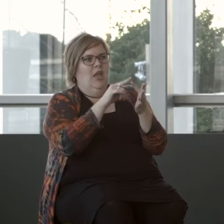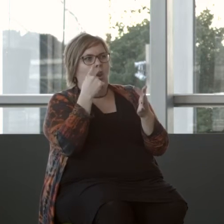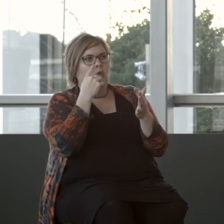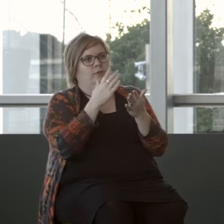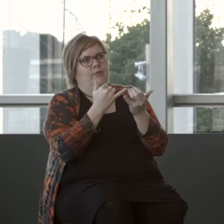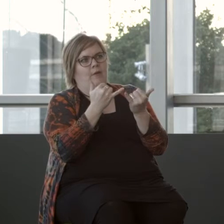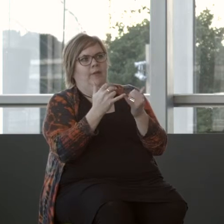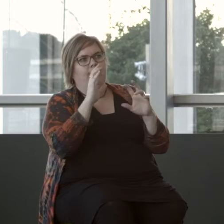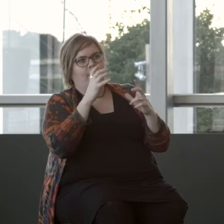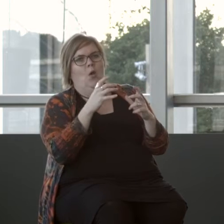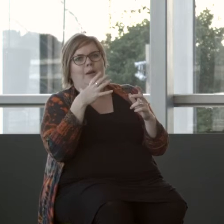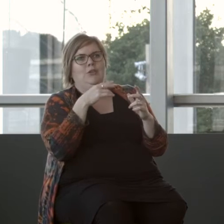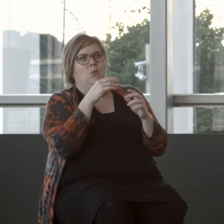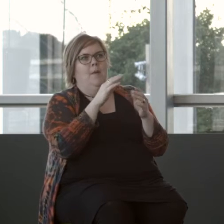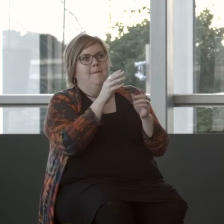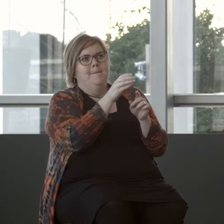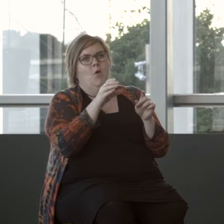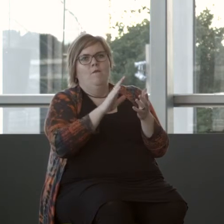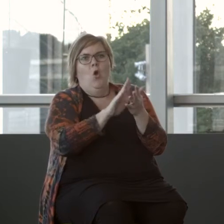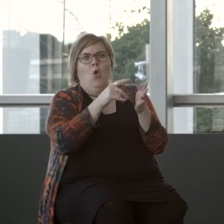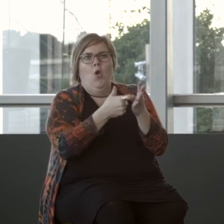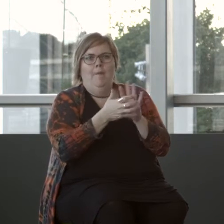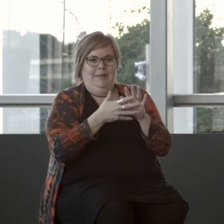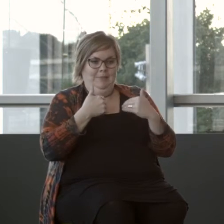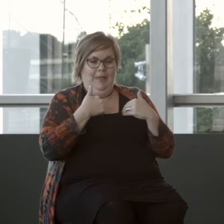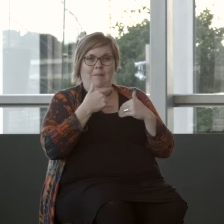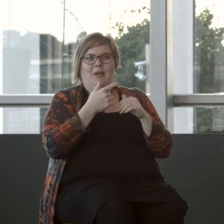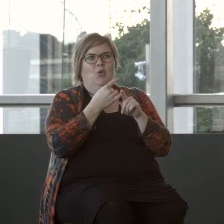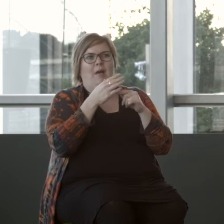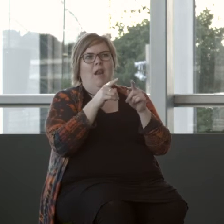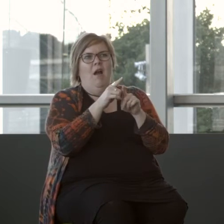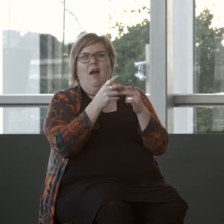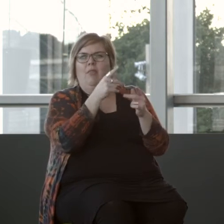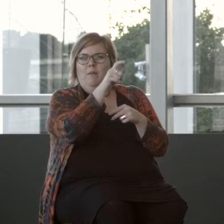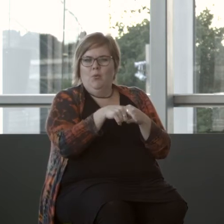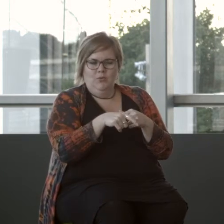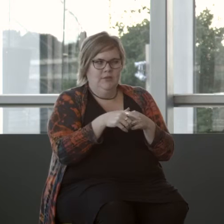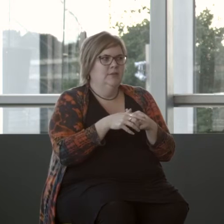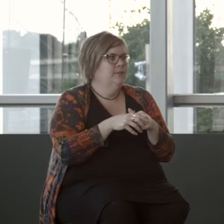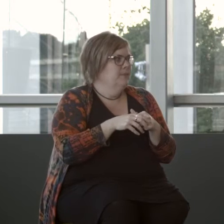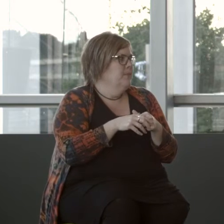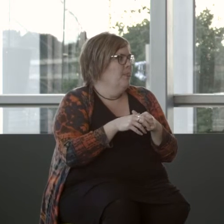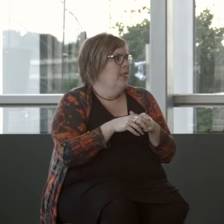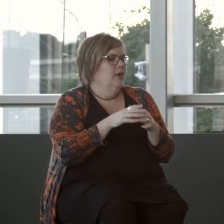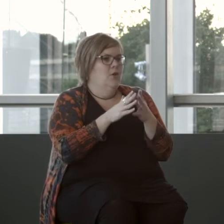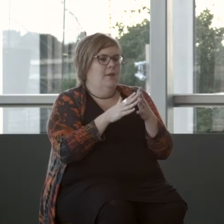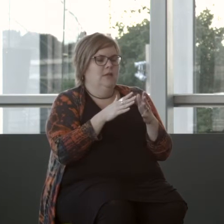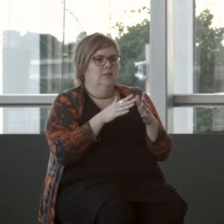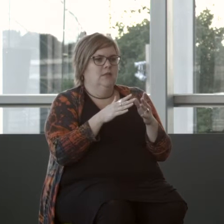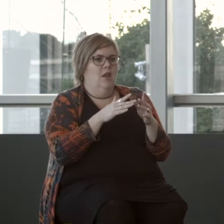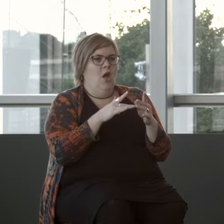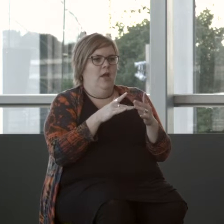know, it's the success of the image is there because you know that you've transferred away from yourself and